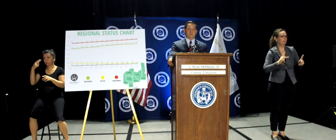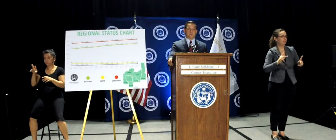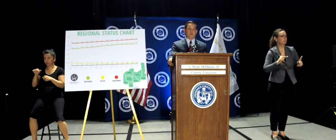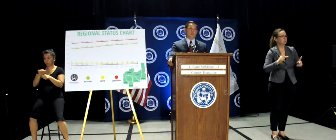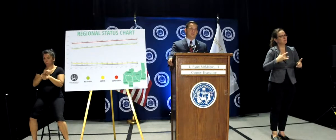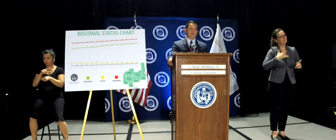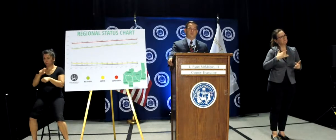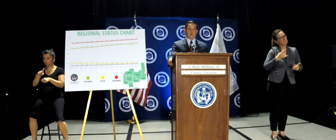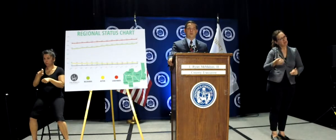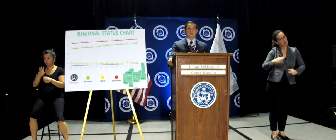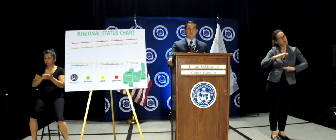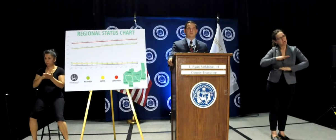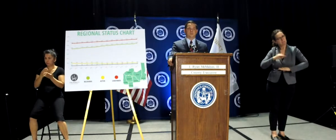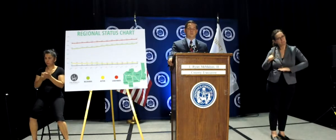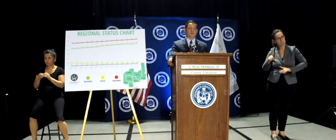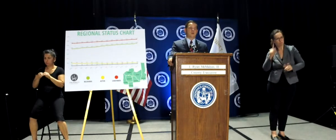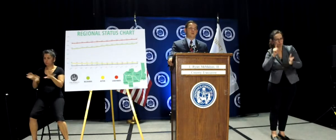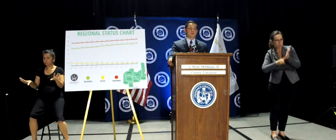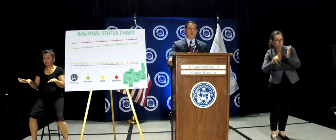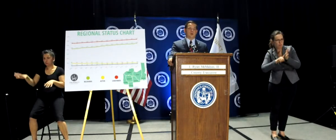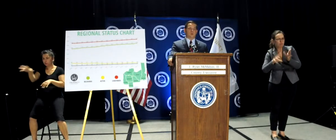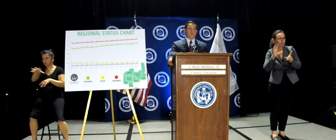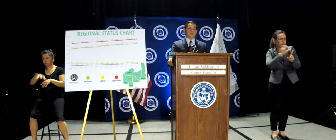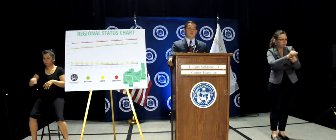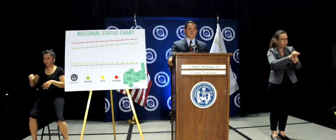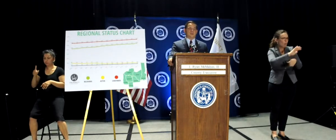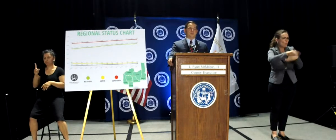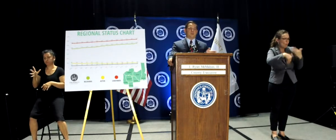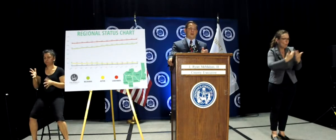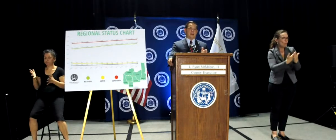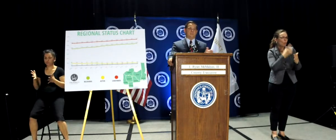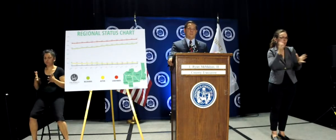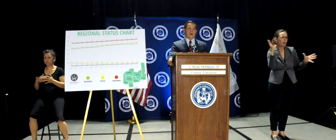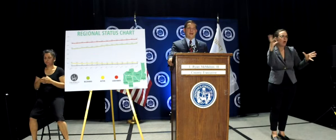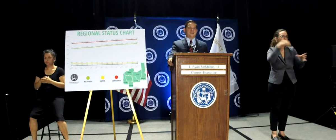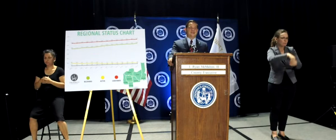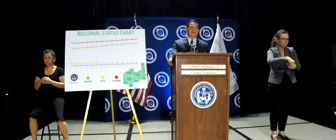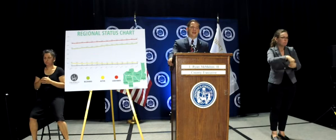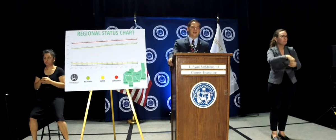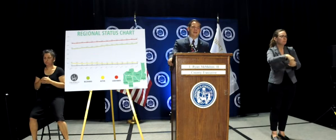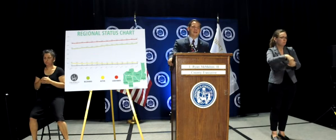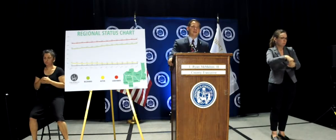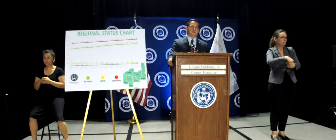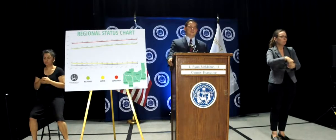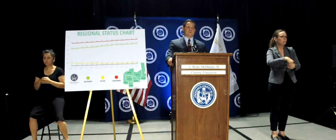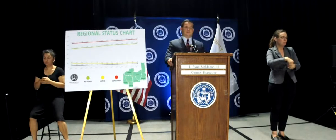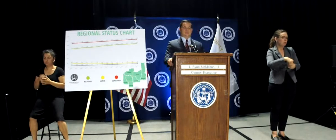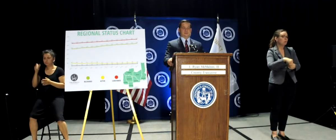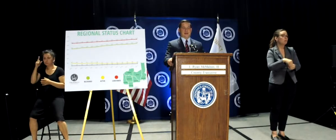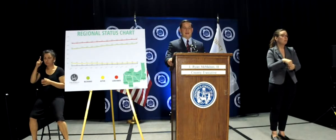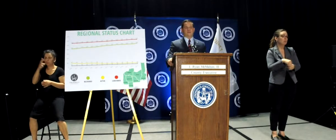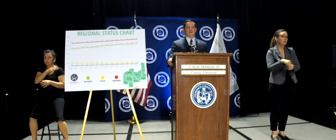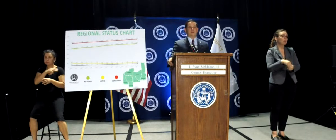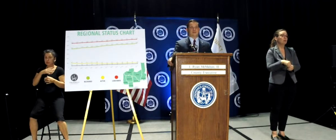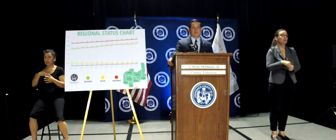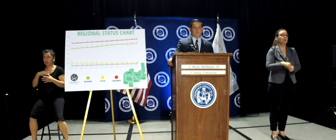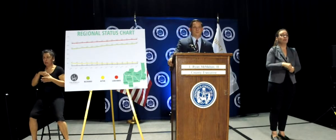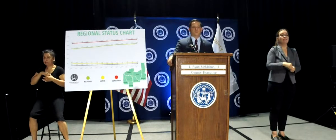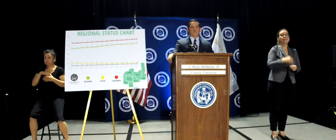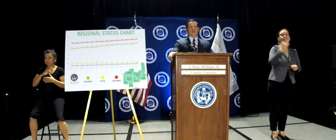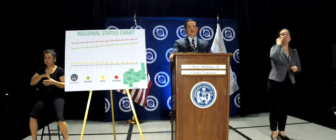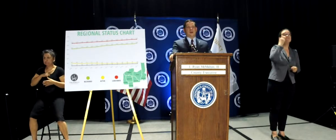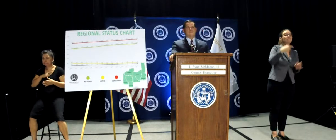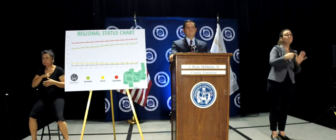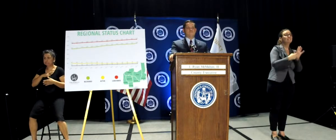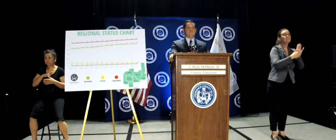had symptoms or 2 days before you had symptoms. So this is something that I understand. It's kind of a